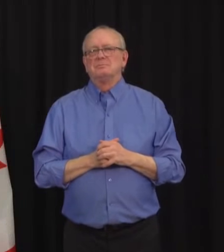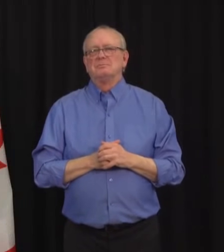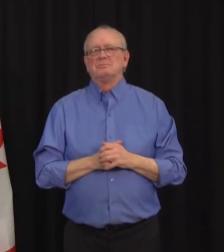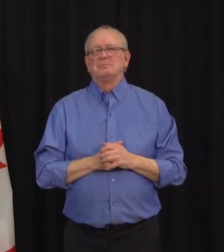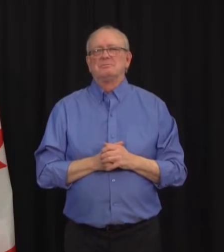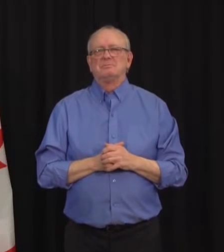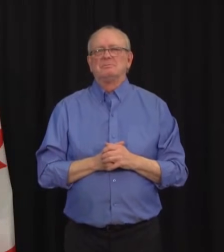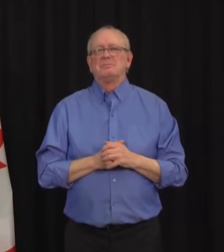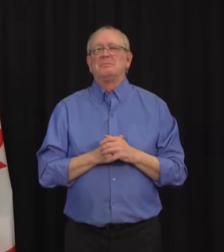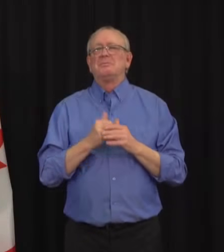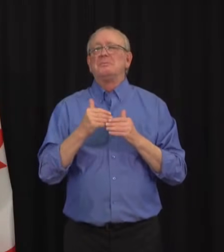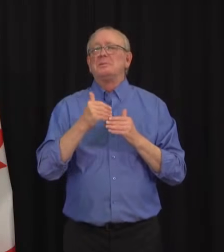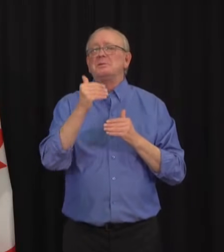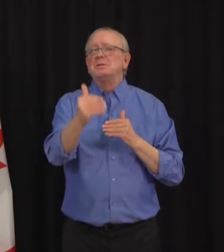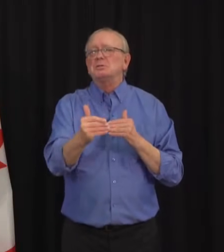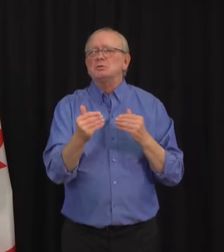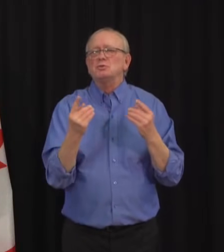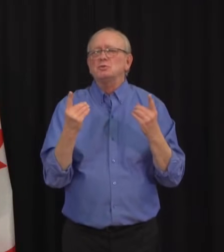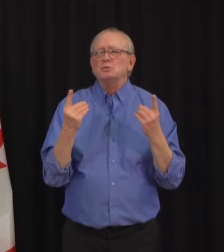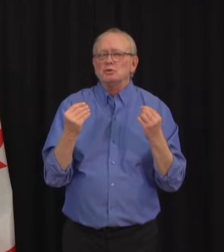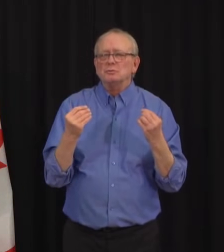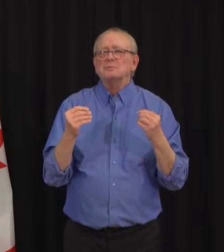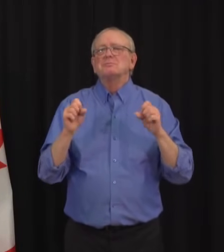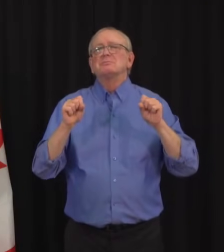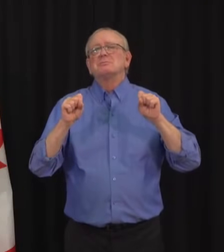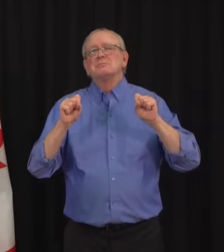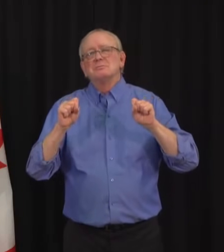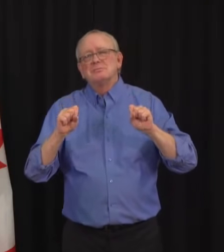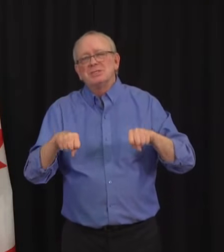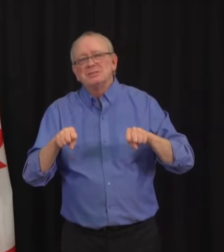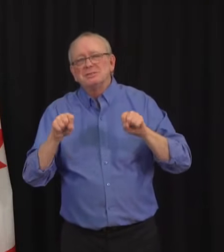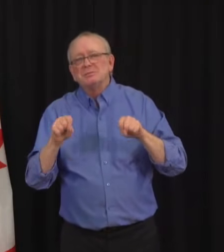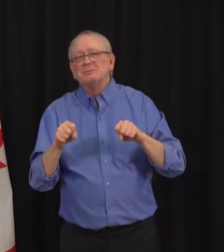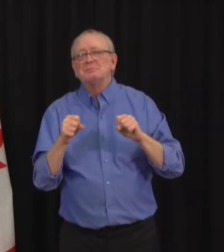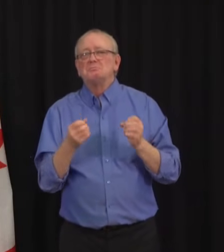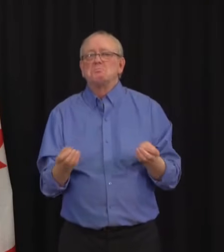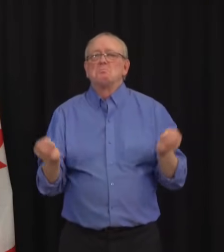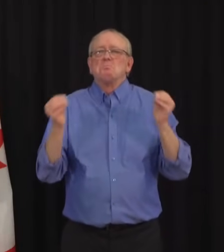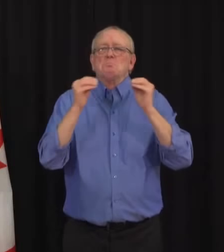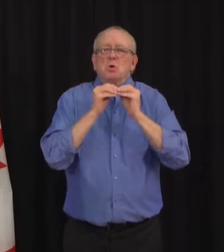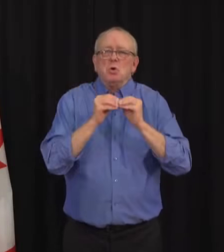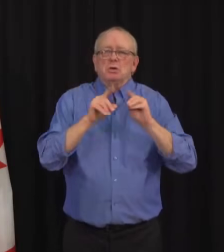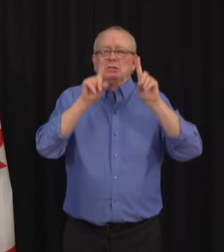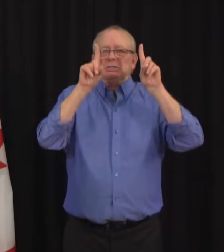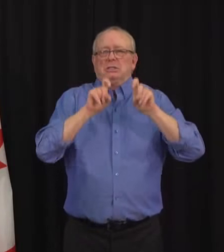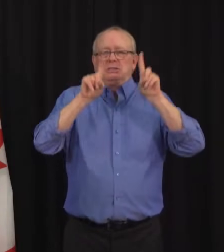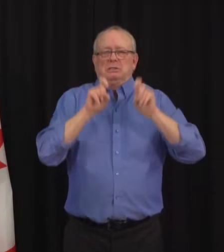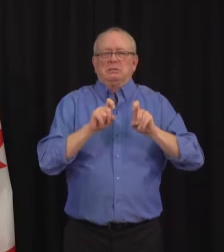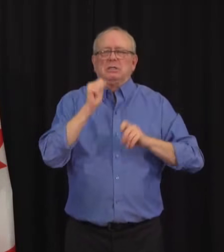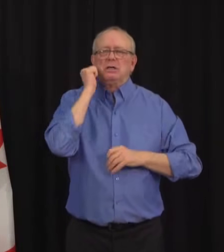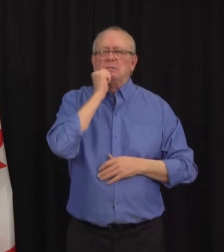be a next step. Operator, could you put through the next question, please?